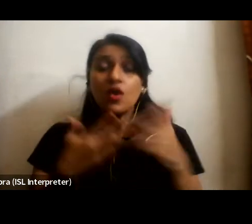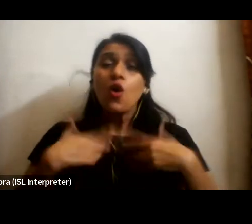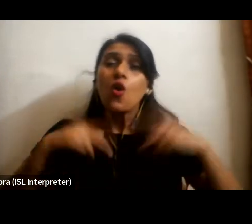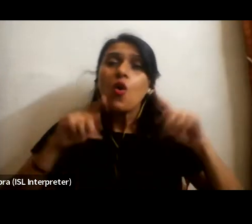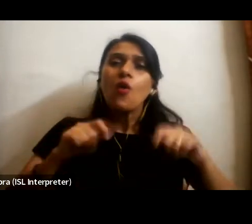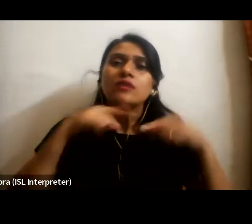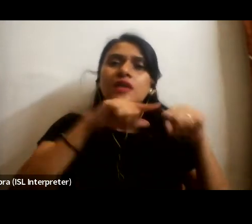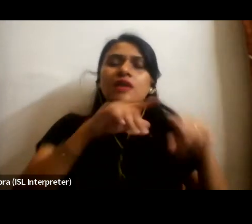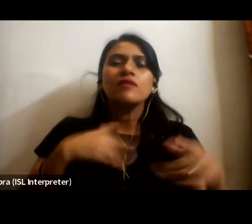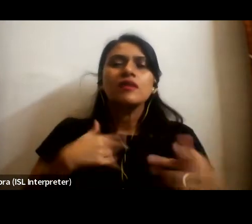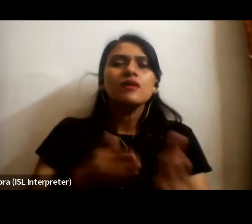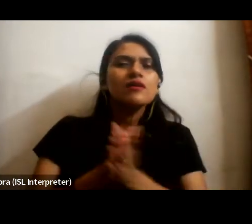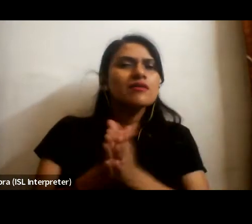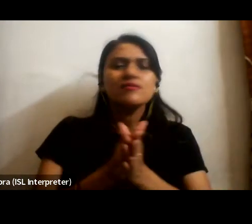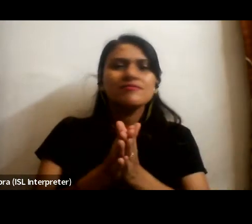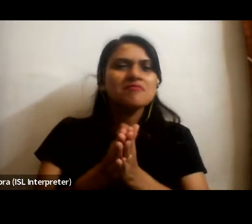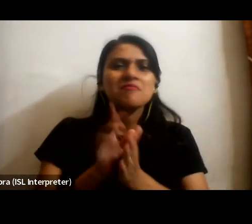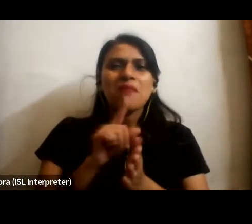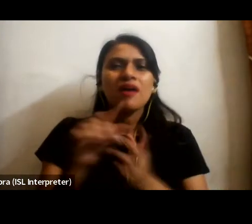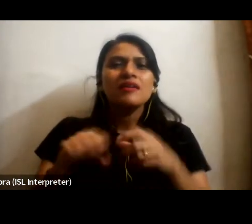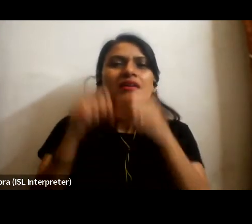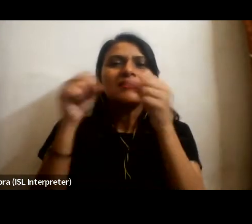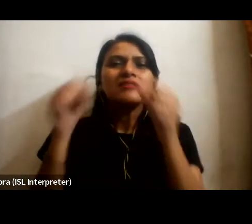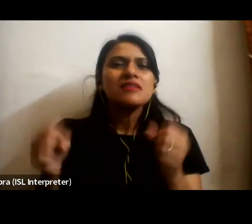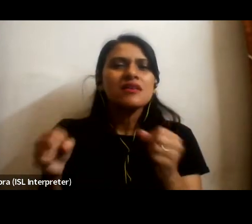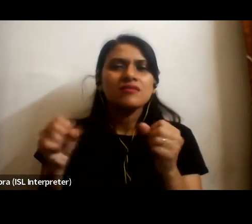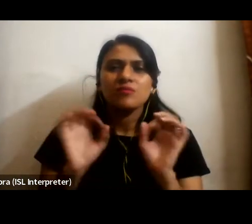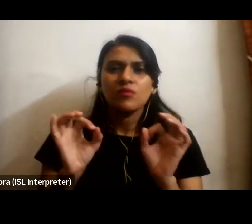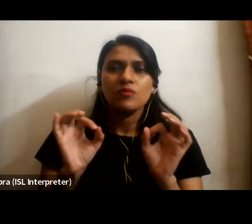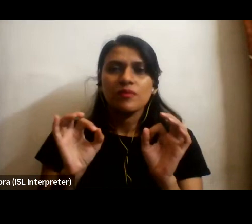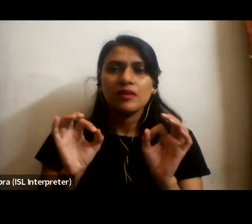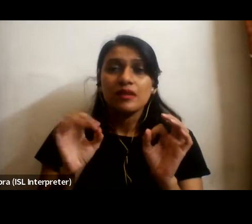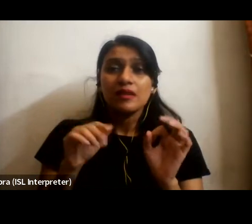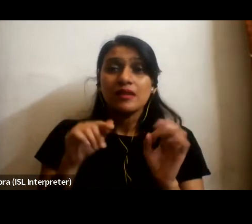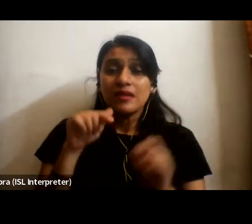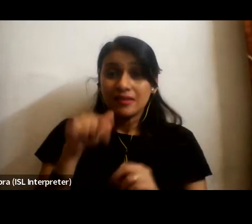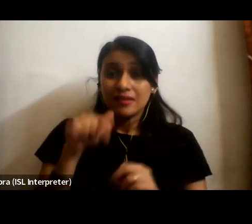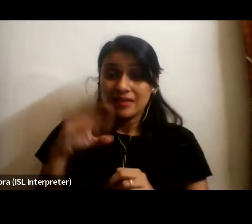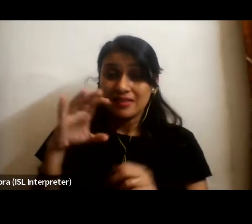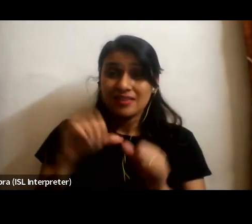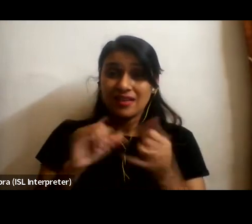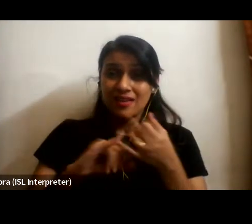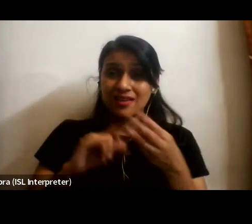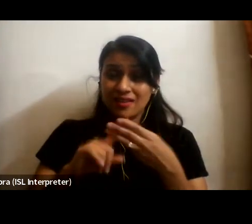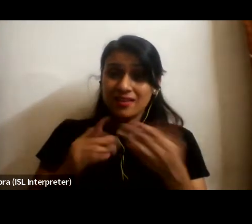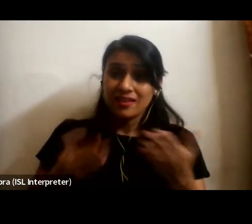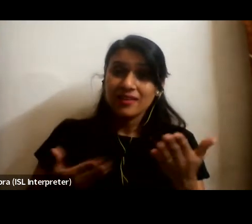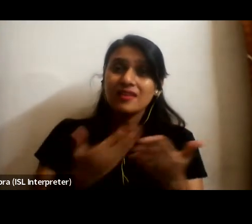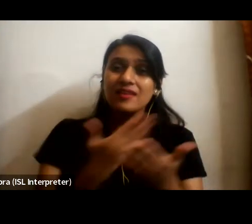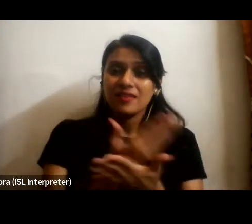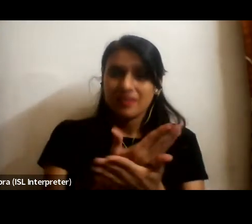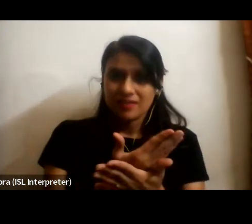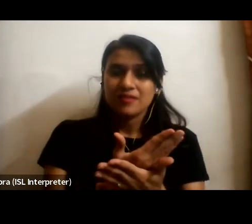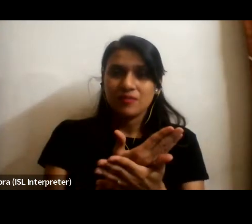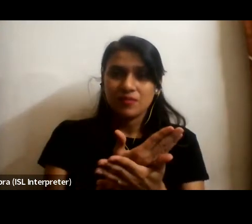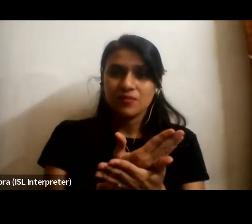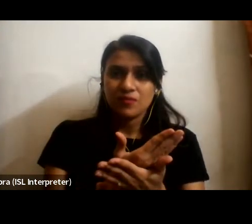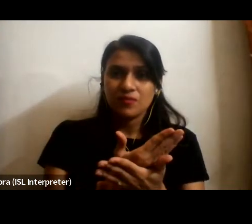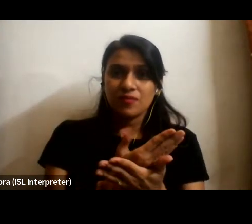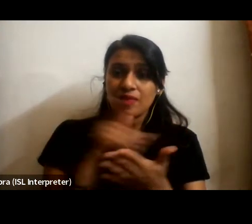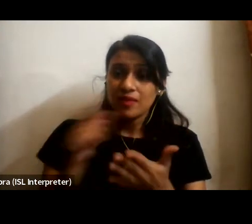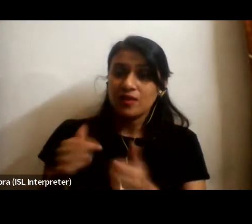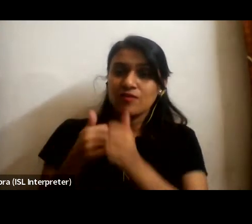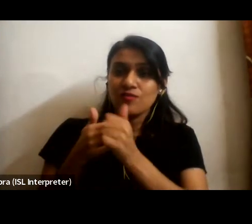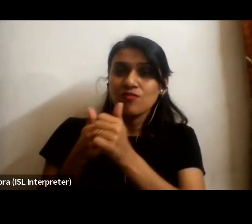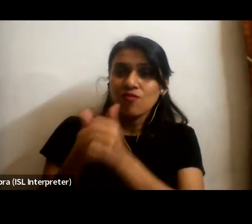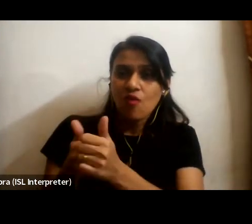is not systemic justice, but case by case Hmm. rescue. Right? In this case, Hmm. if we find something unjust, we will rescue